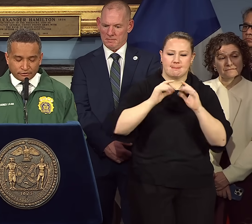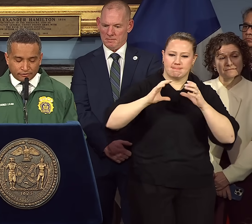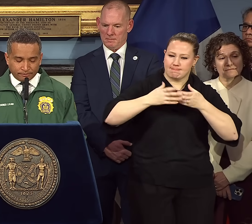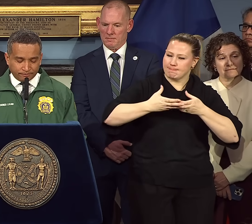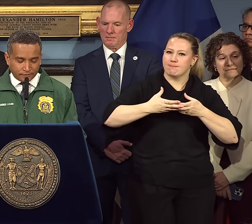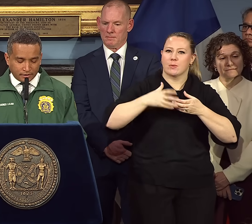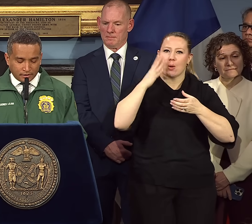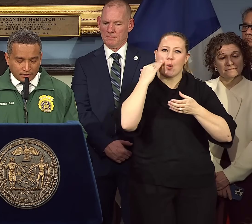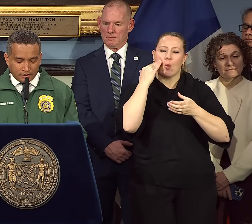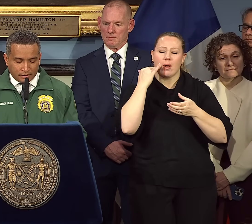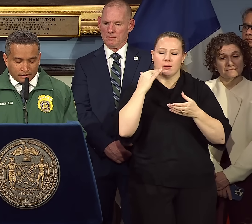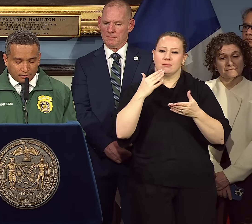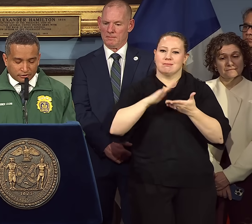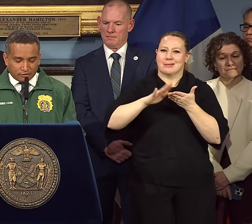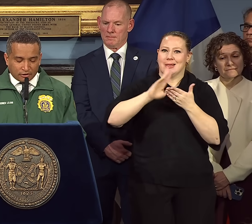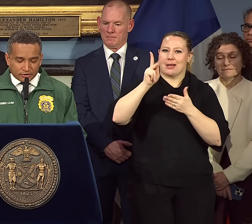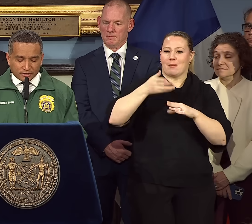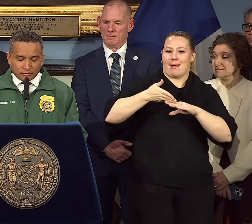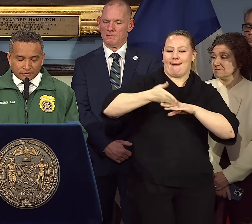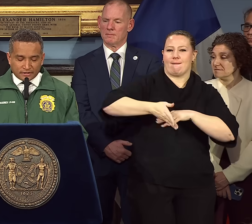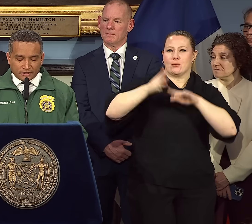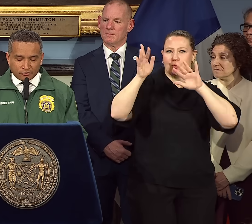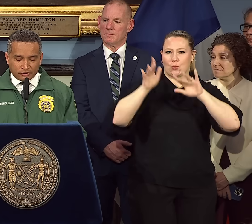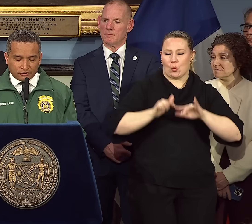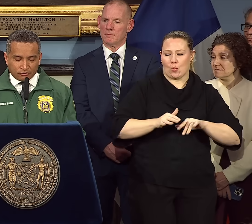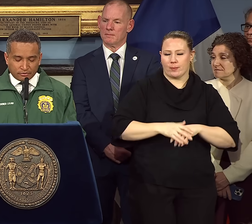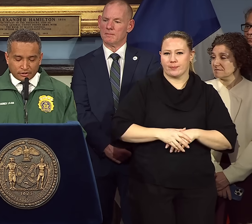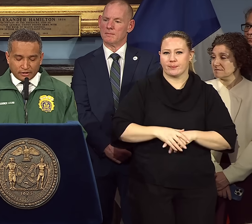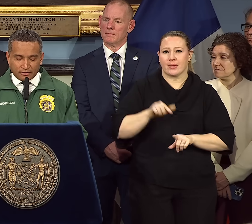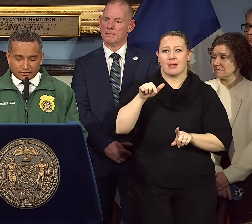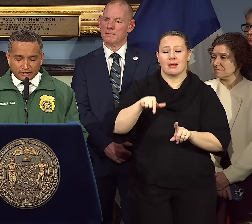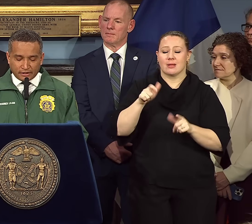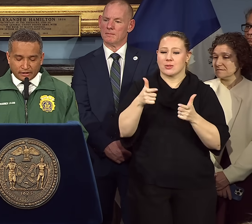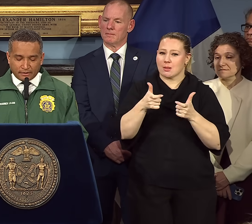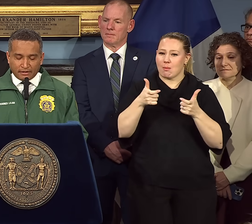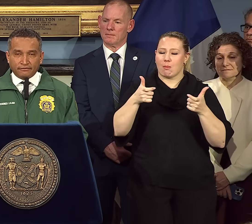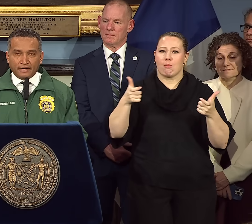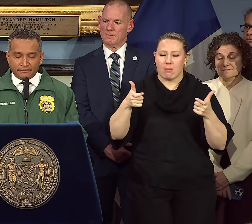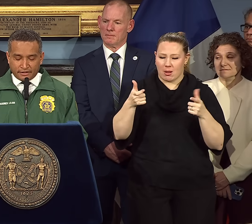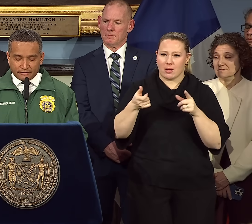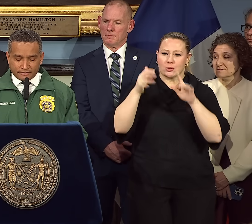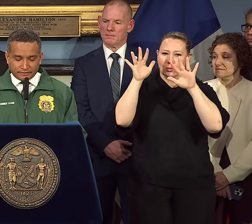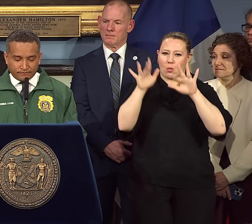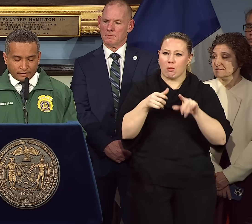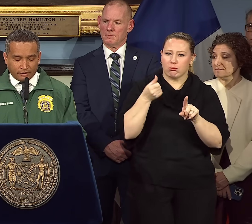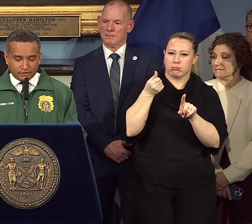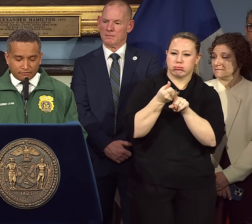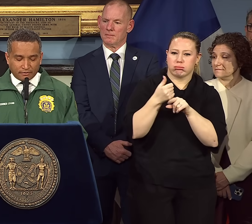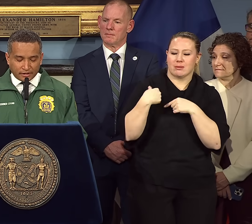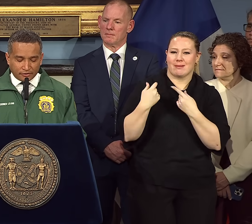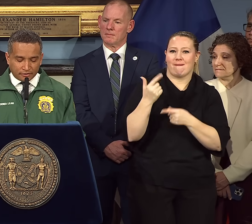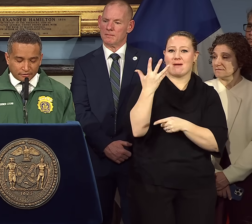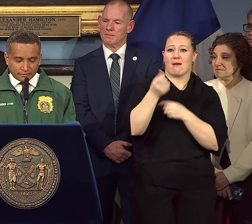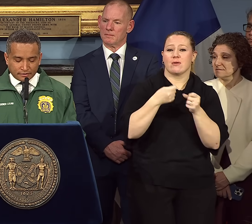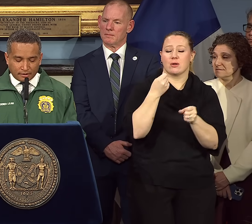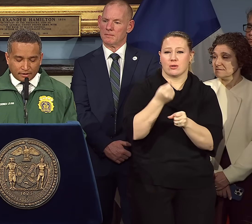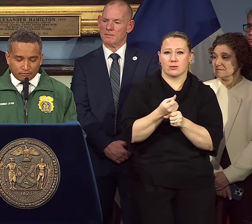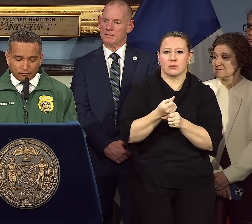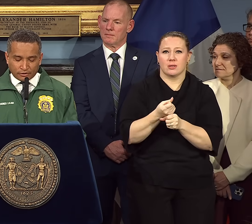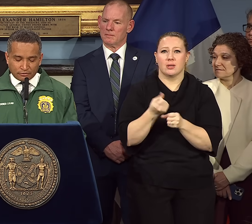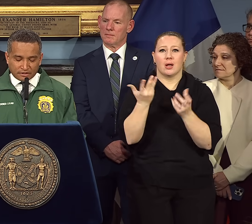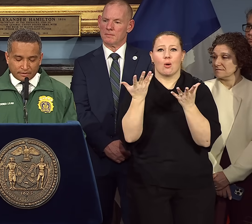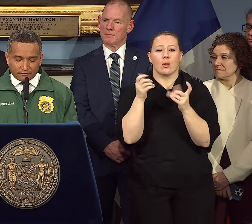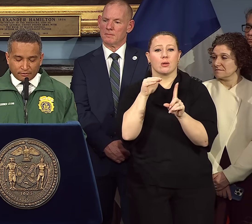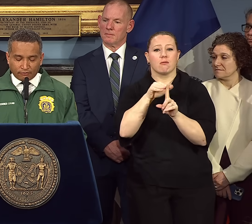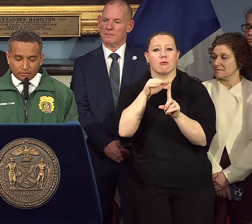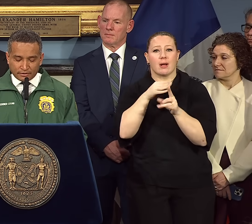following the storm. It was the largest and most intense winter storm to hit New York City in about 5 years, and I want to remind New Yorkers about